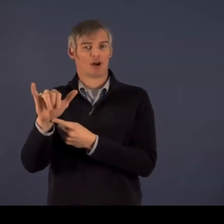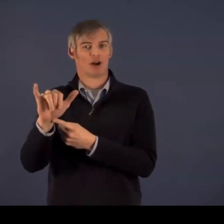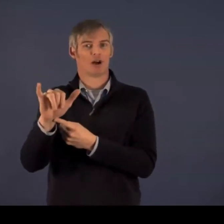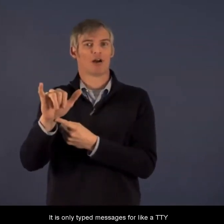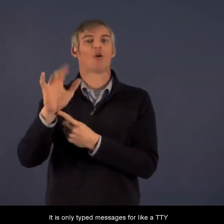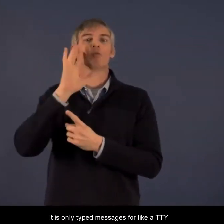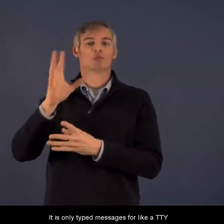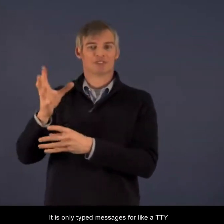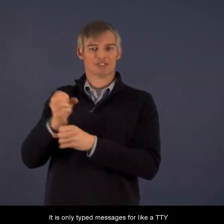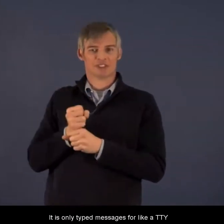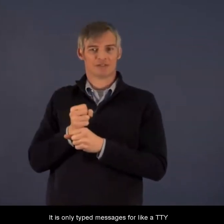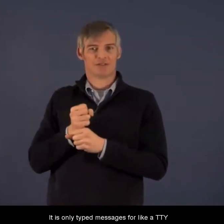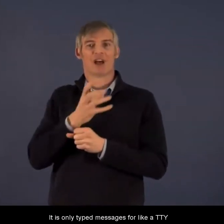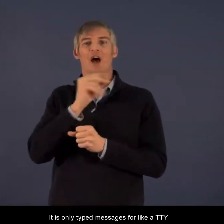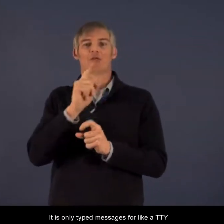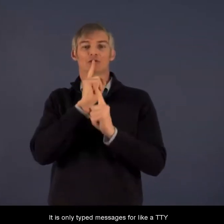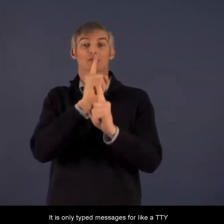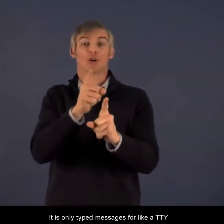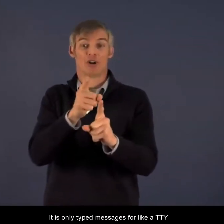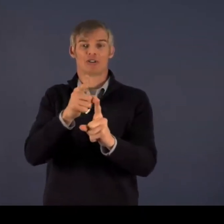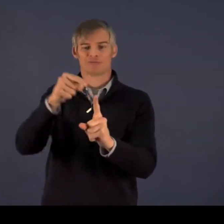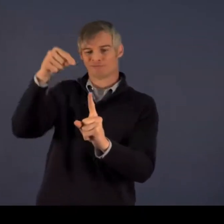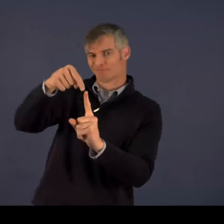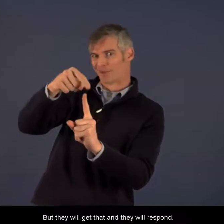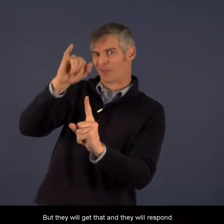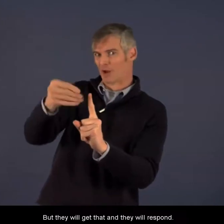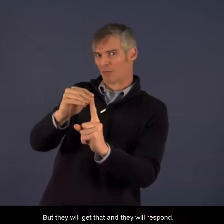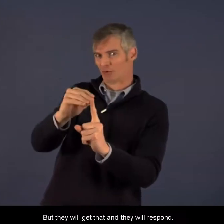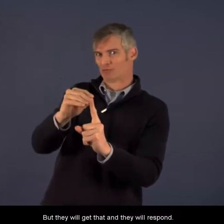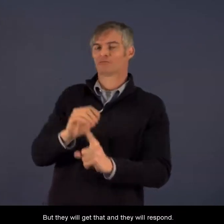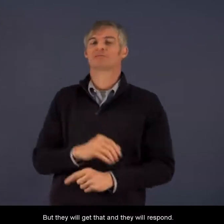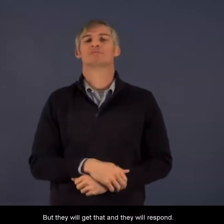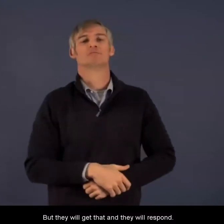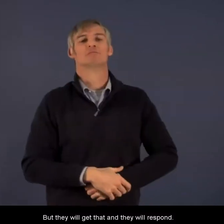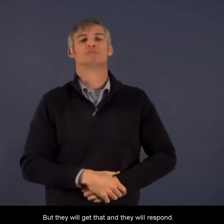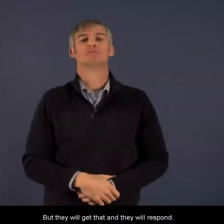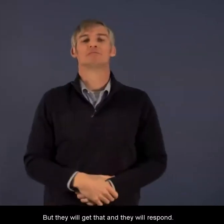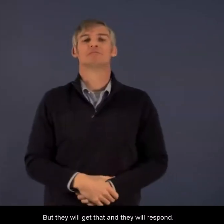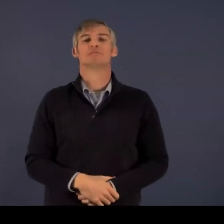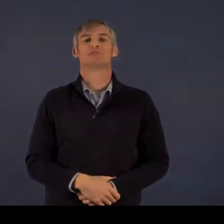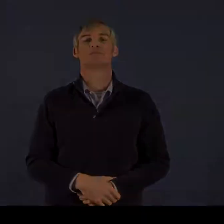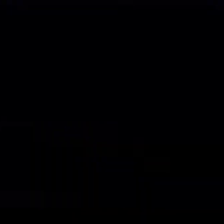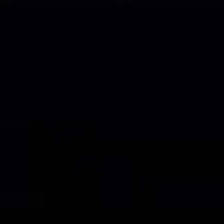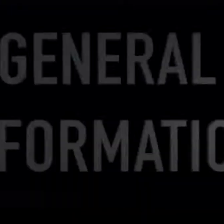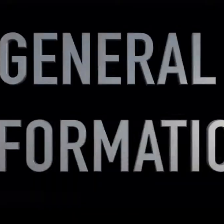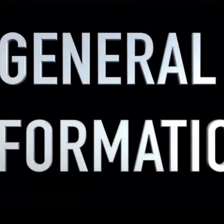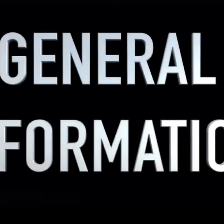It's only typed messages for like a TTY, but they will get that and they will respond.